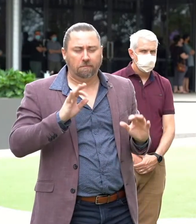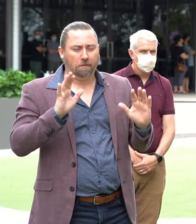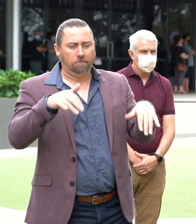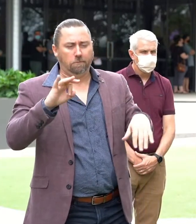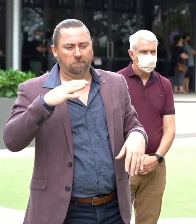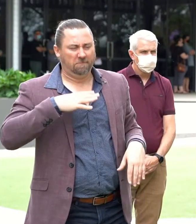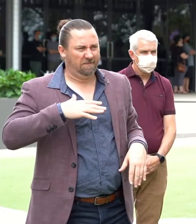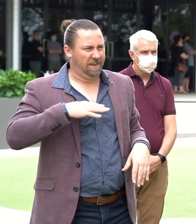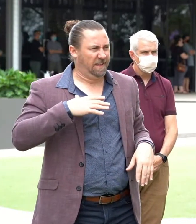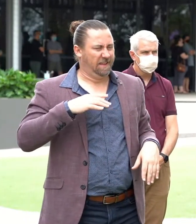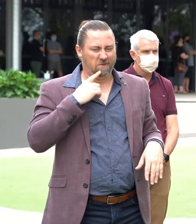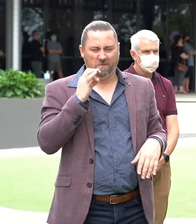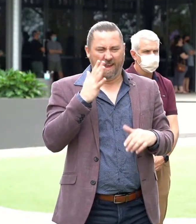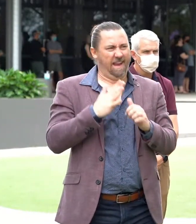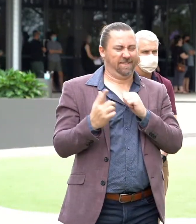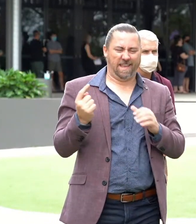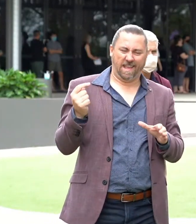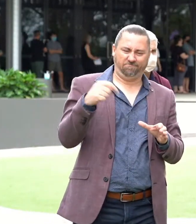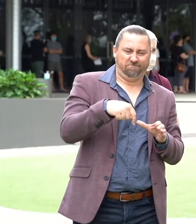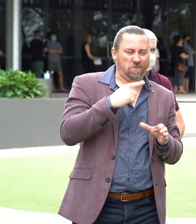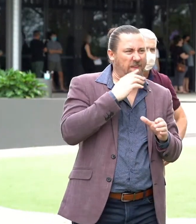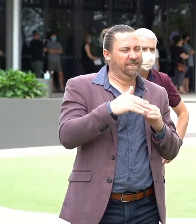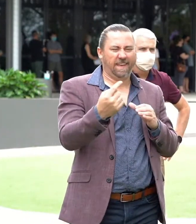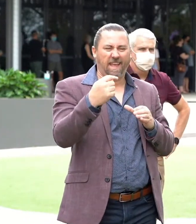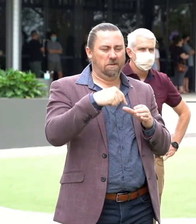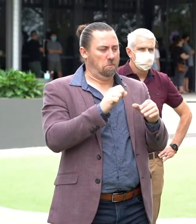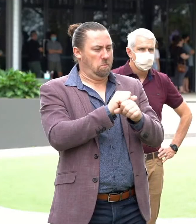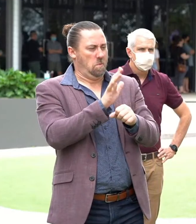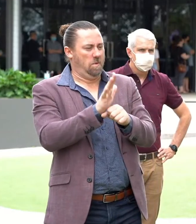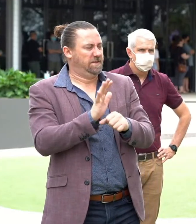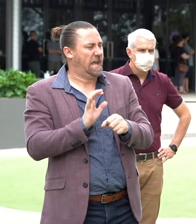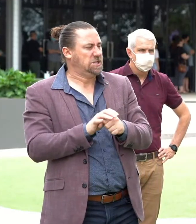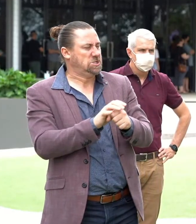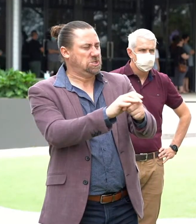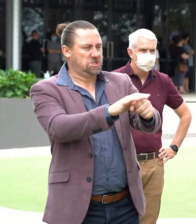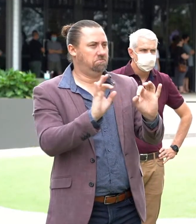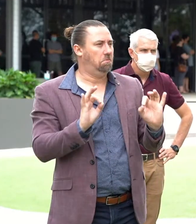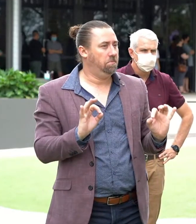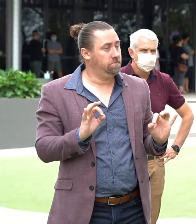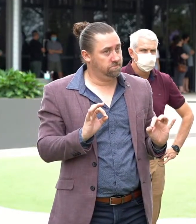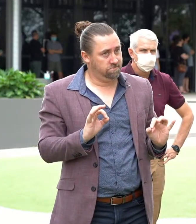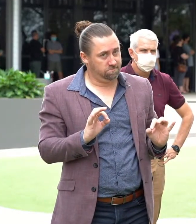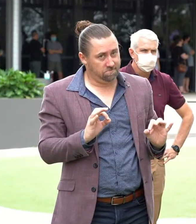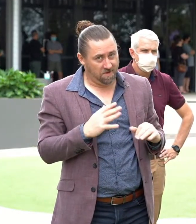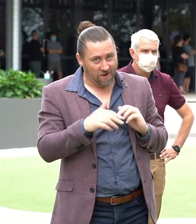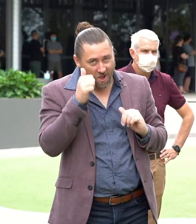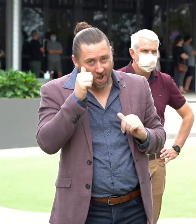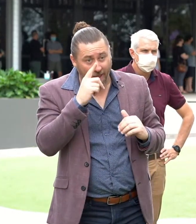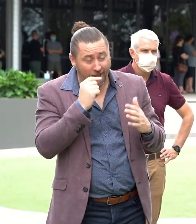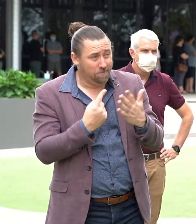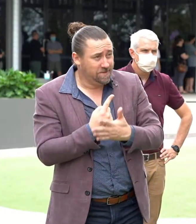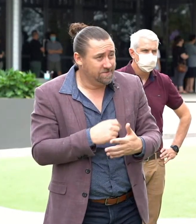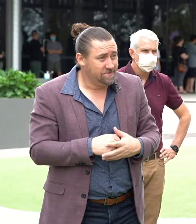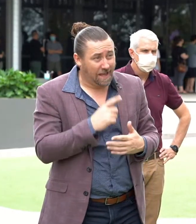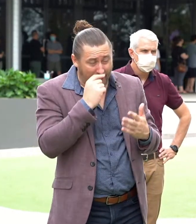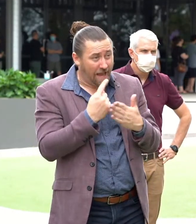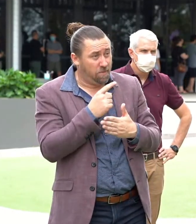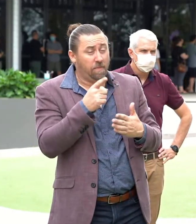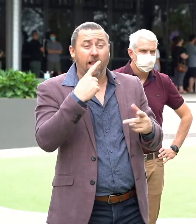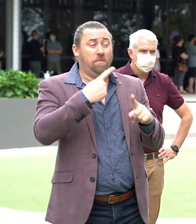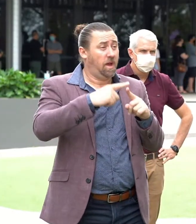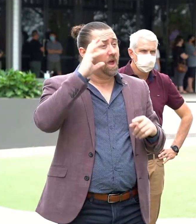perhaps COVID isn't the immediate risk that it actually is. Those people also often have more difficulty accessing health